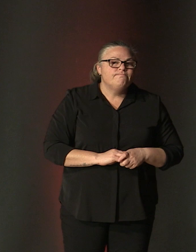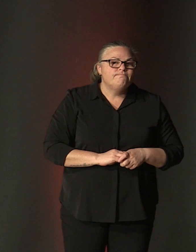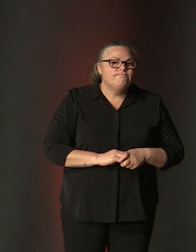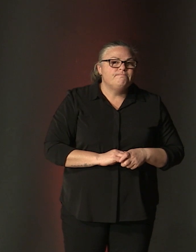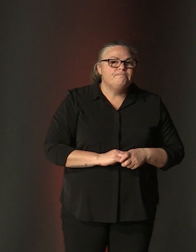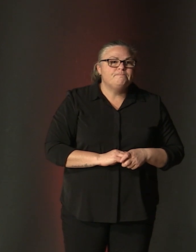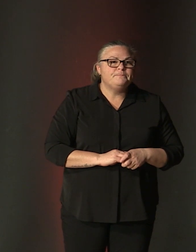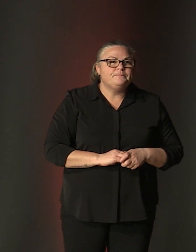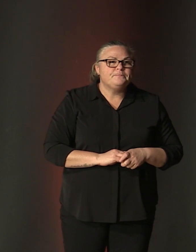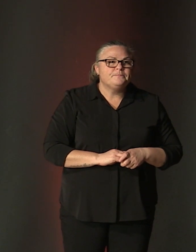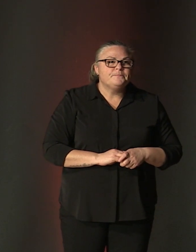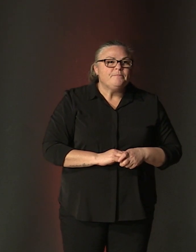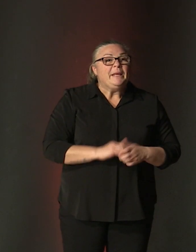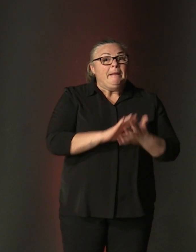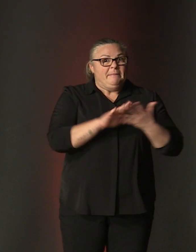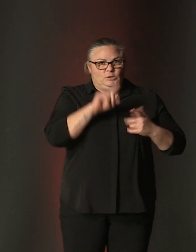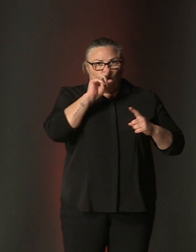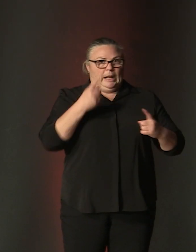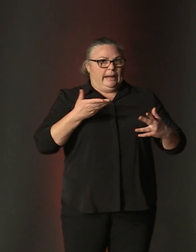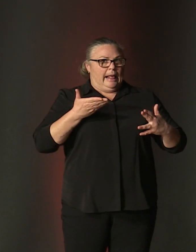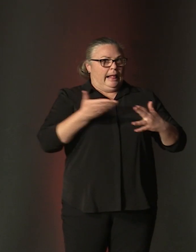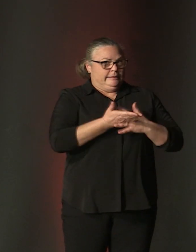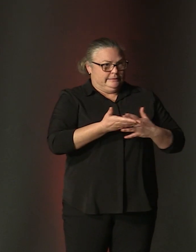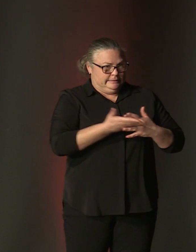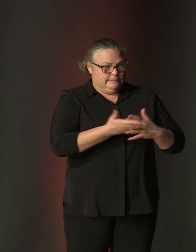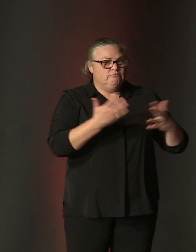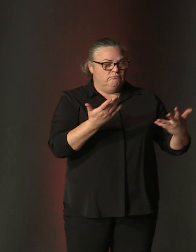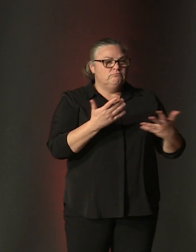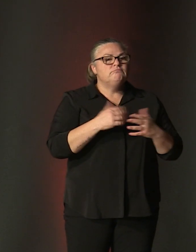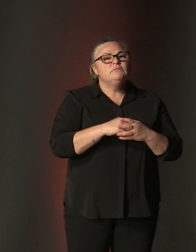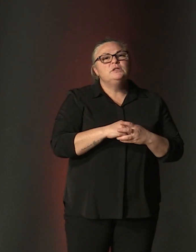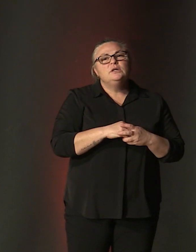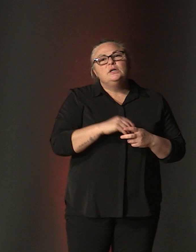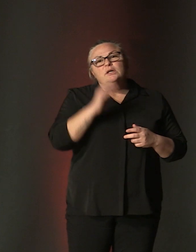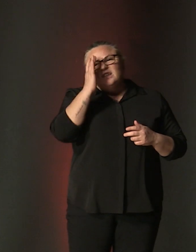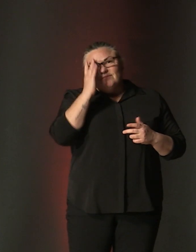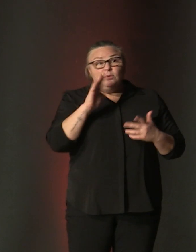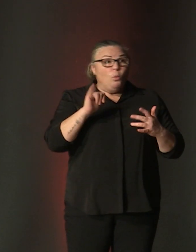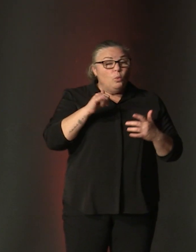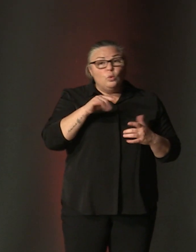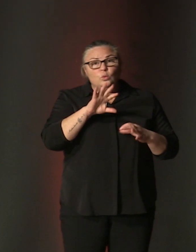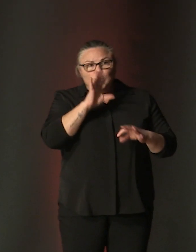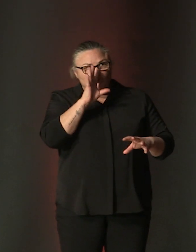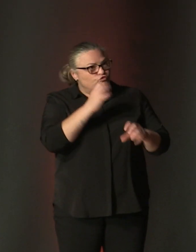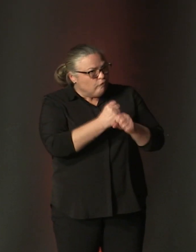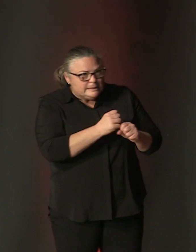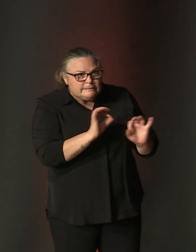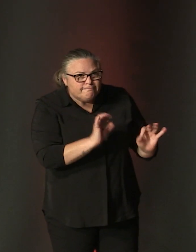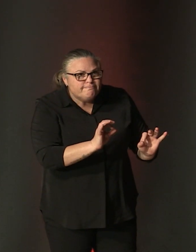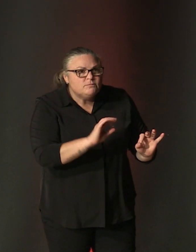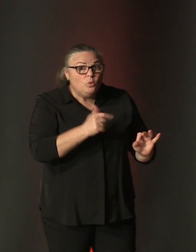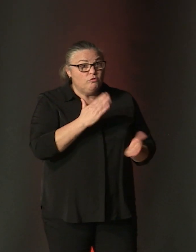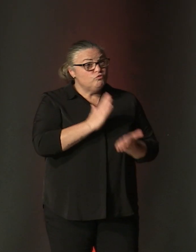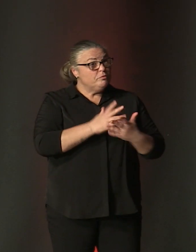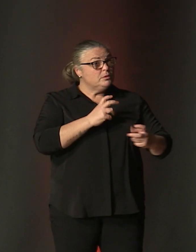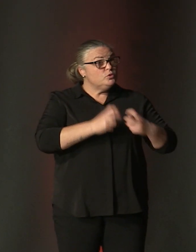is lack of accessibility and high intervention and lack of trust. These are real